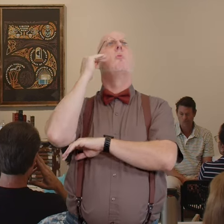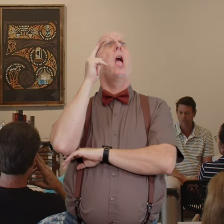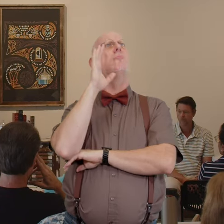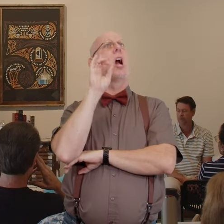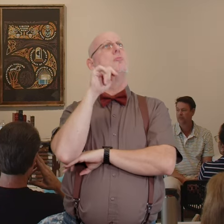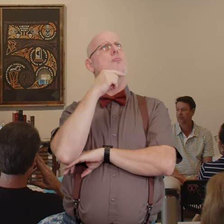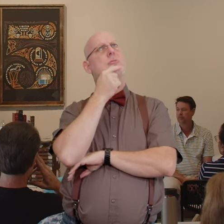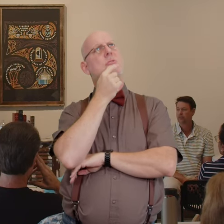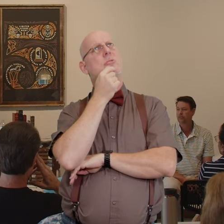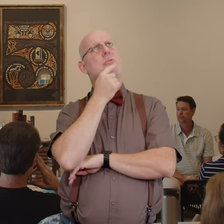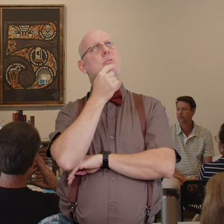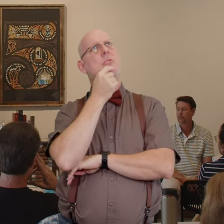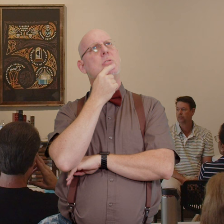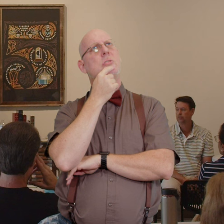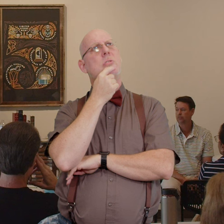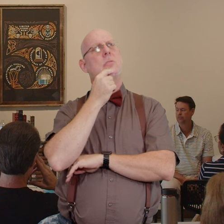but why would God do this?